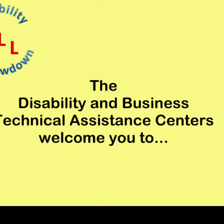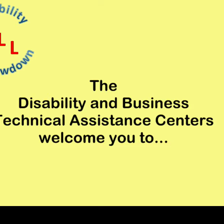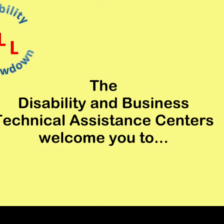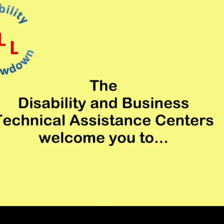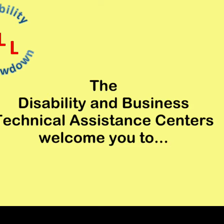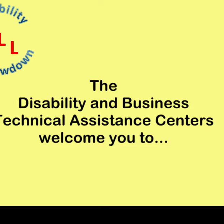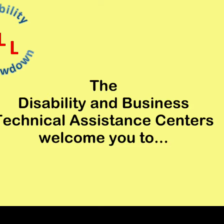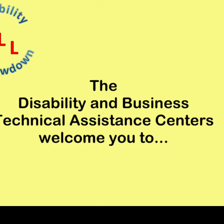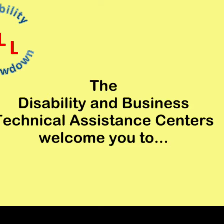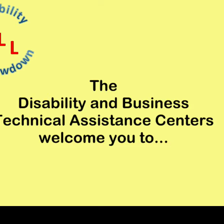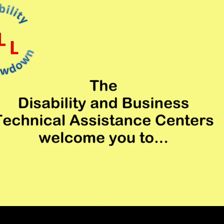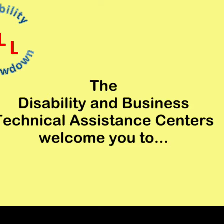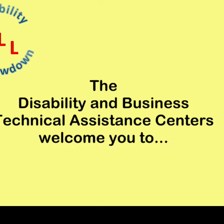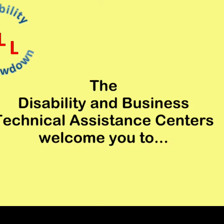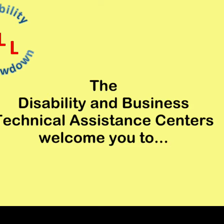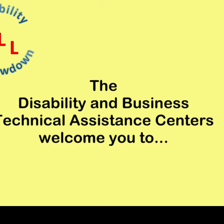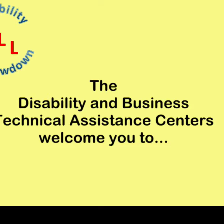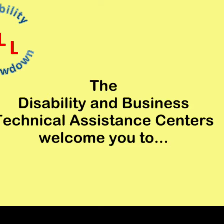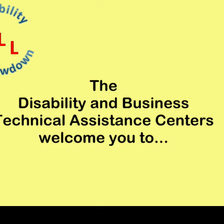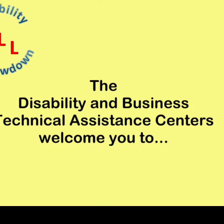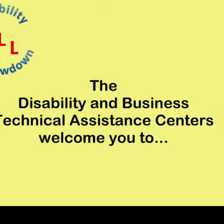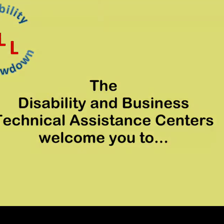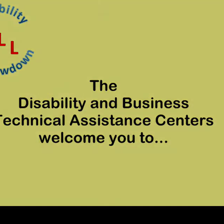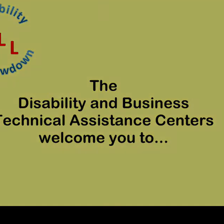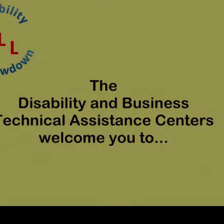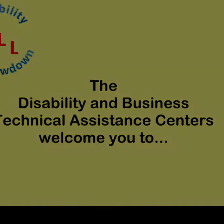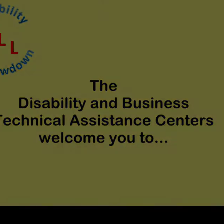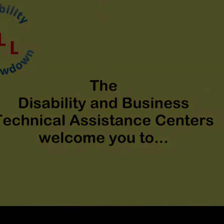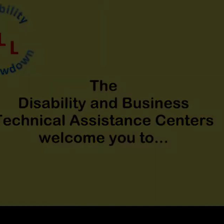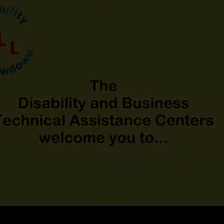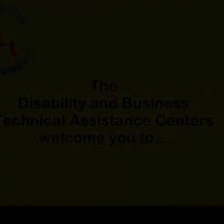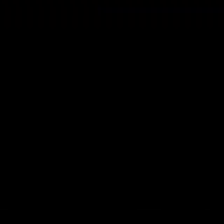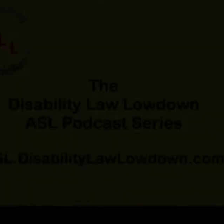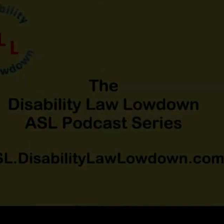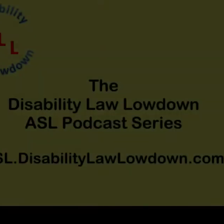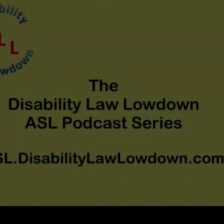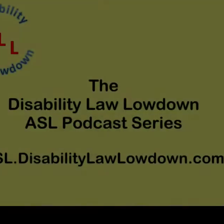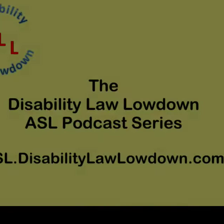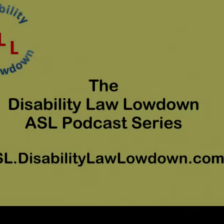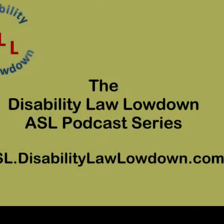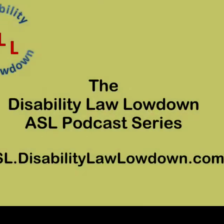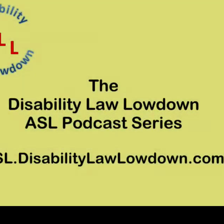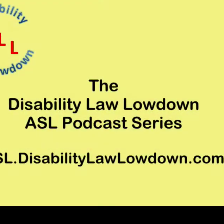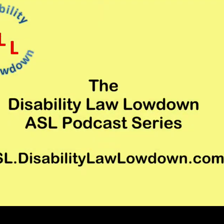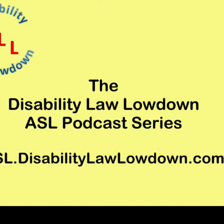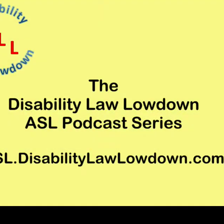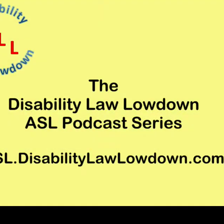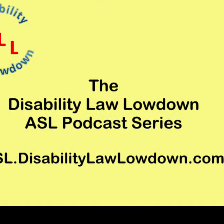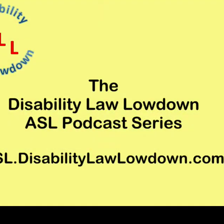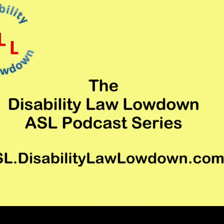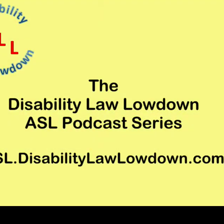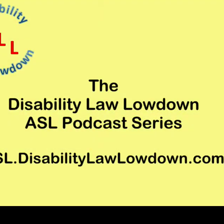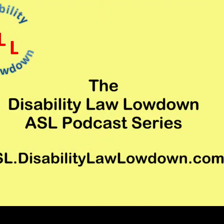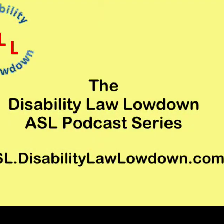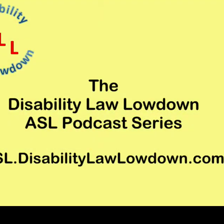The Disability and Business Technical Assistance Centers welcome you to the Disability Law